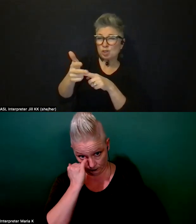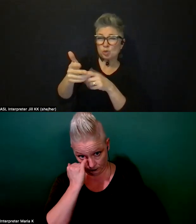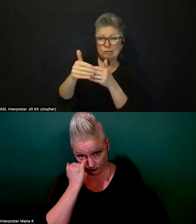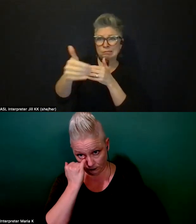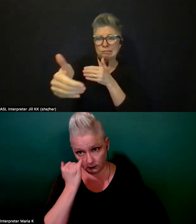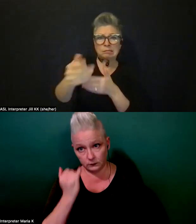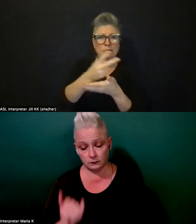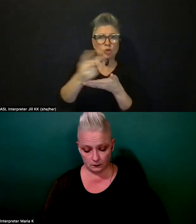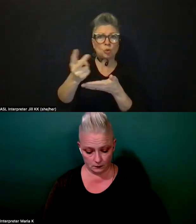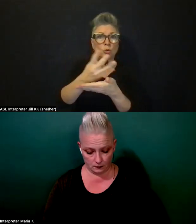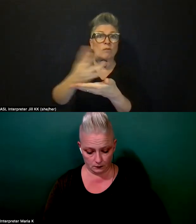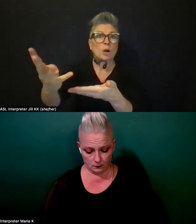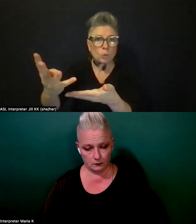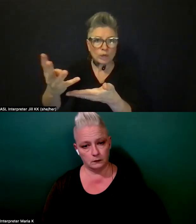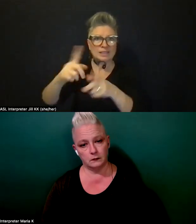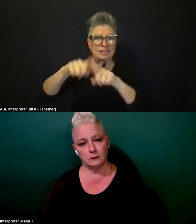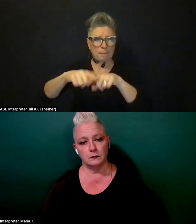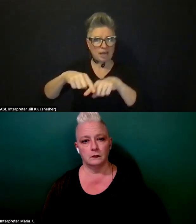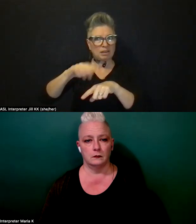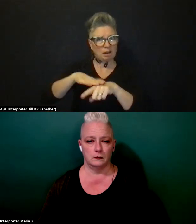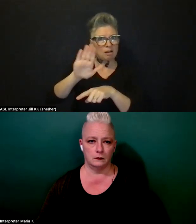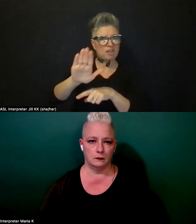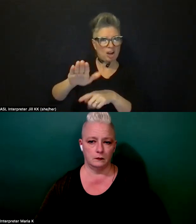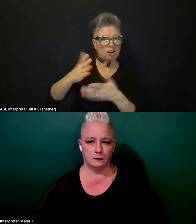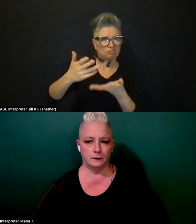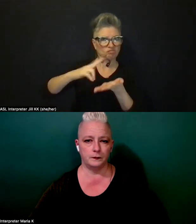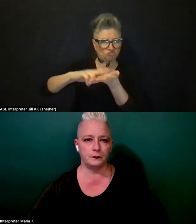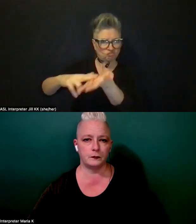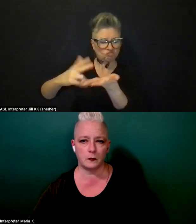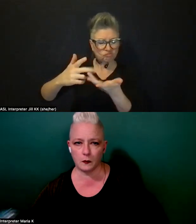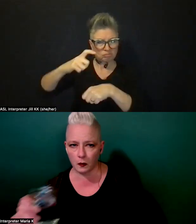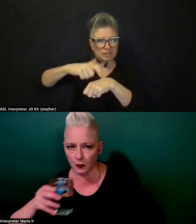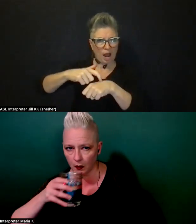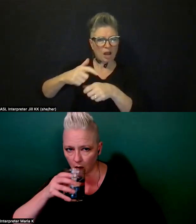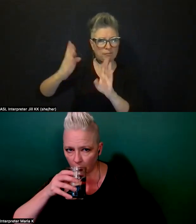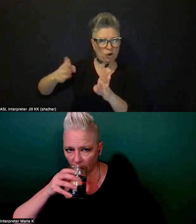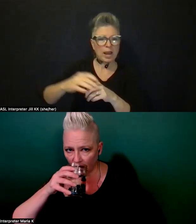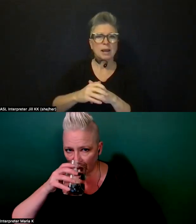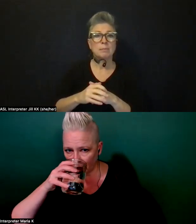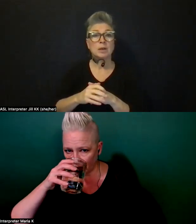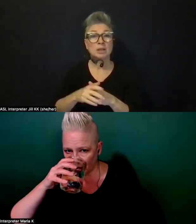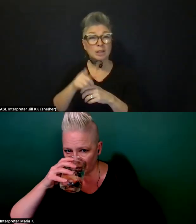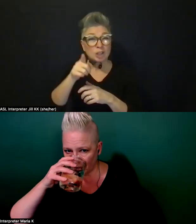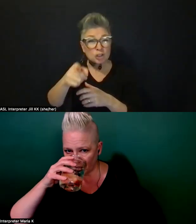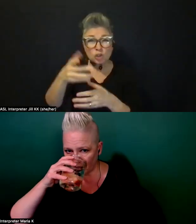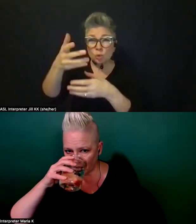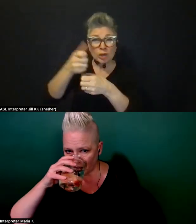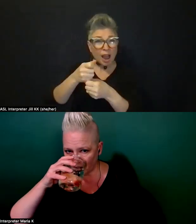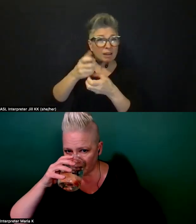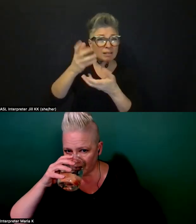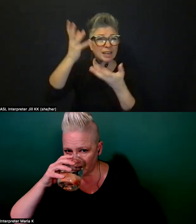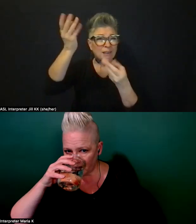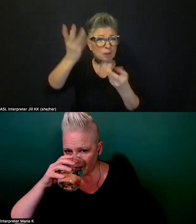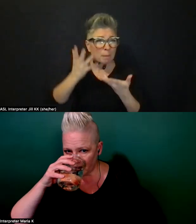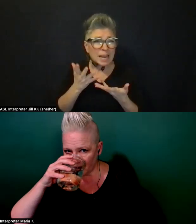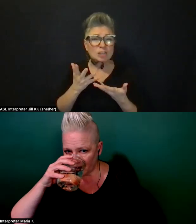2 to 4 weeks, just depending on the like a time frame. Um, do you get information or I don't know if you actually